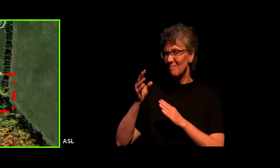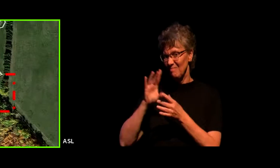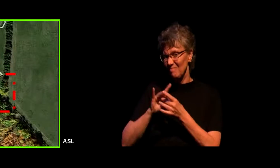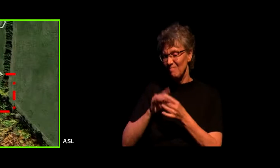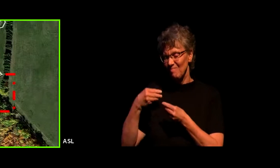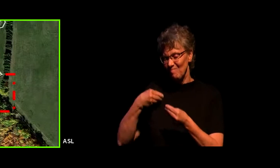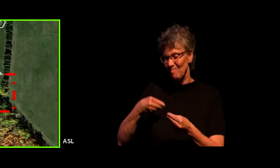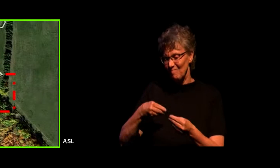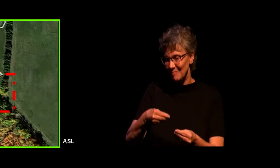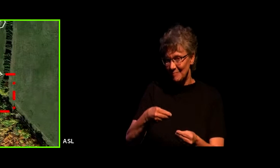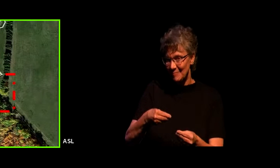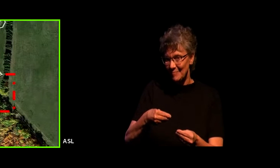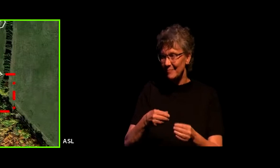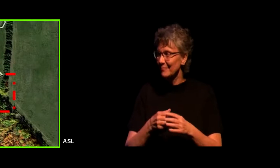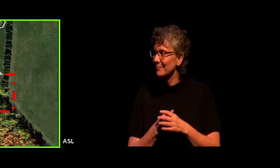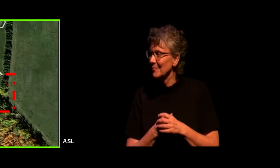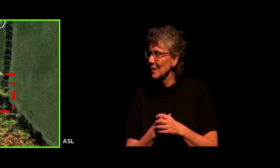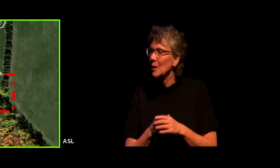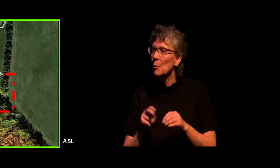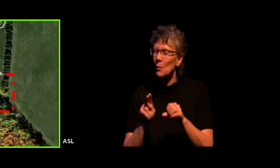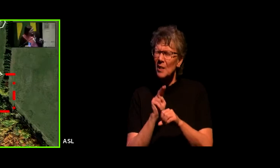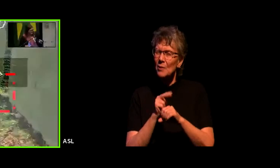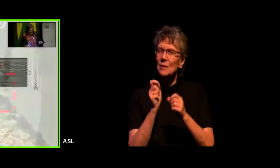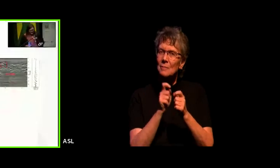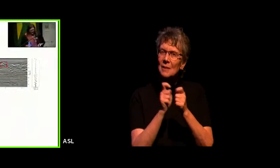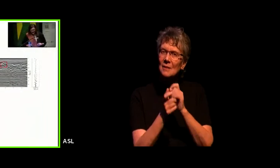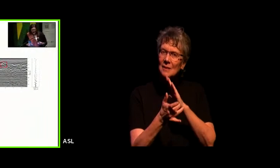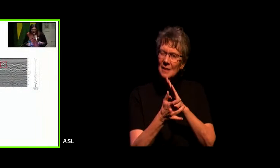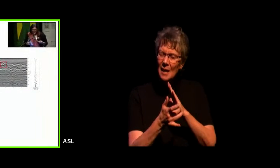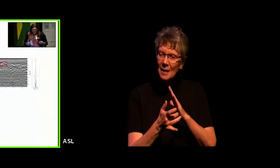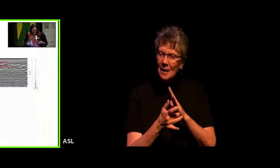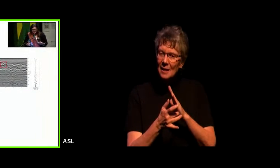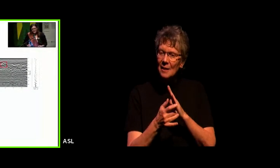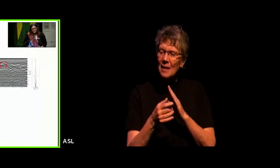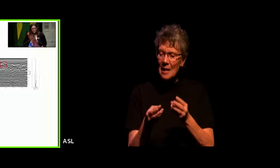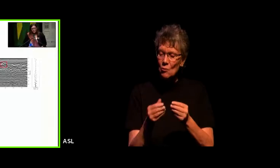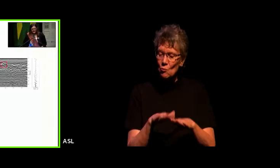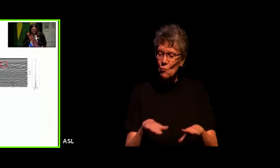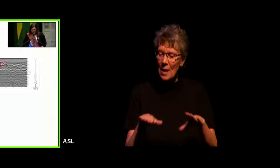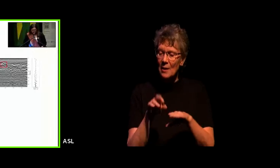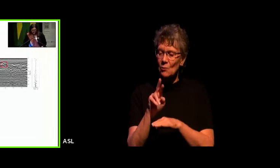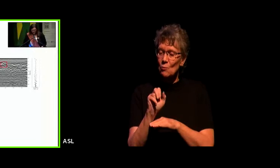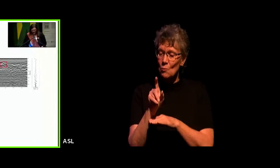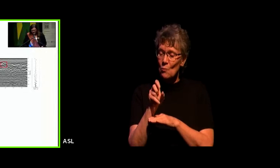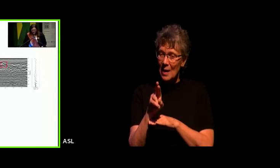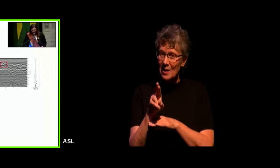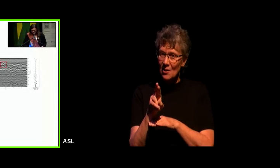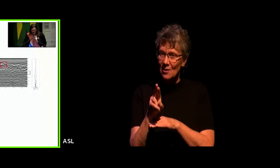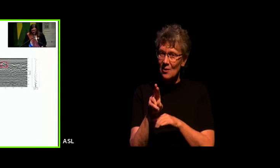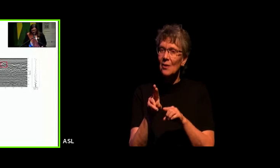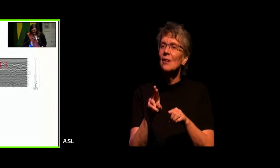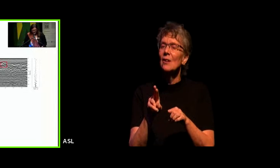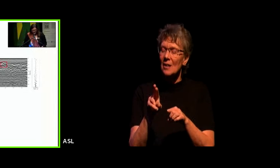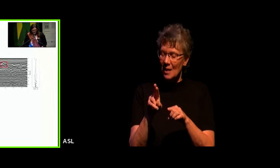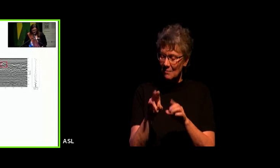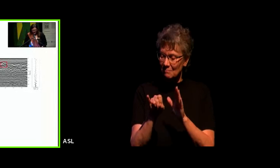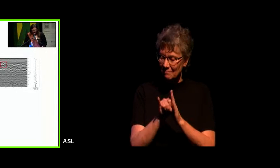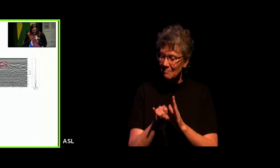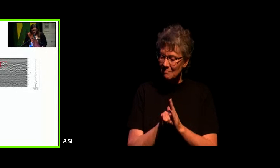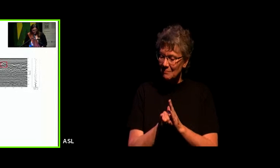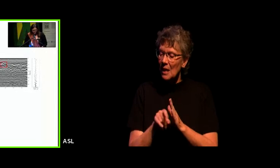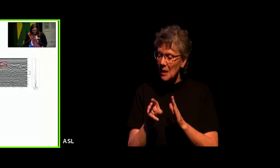data to be able to line them up together and indicate that there were likely some relatively shallow graves in this